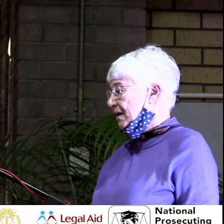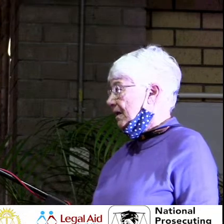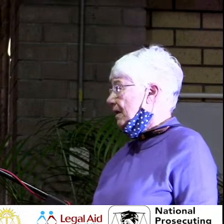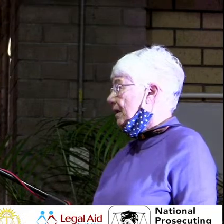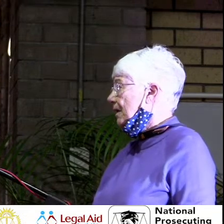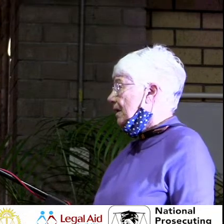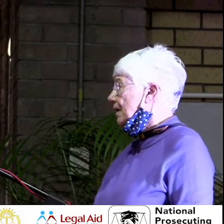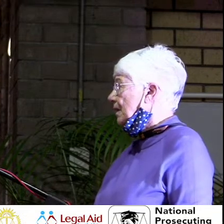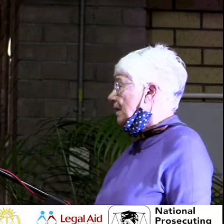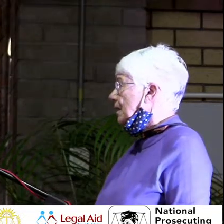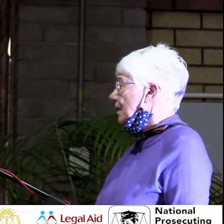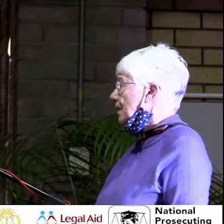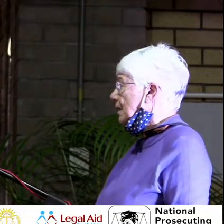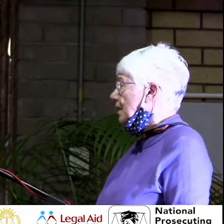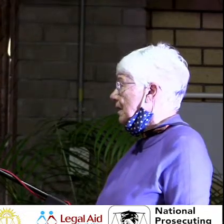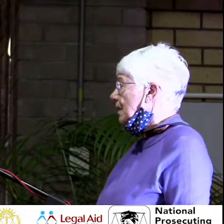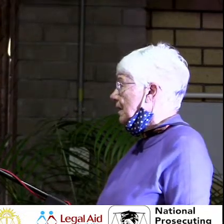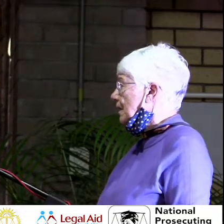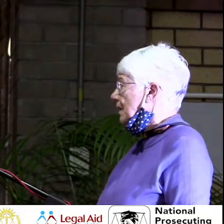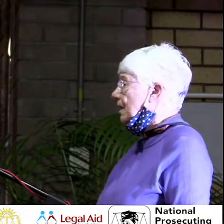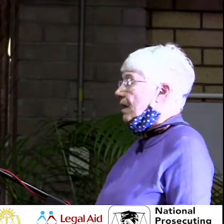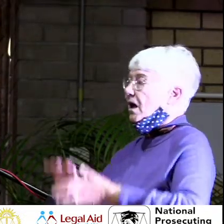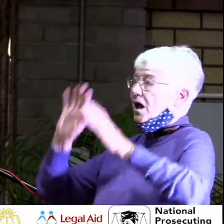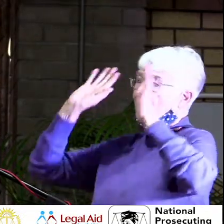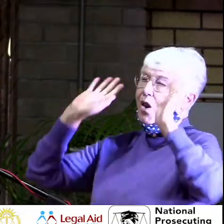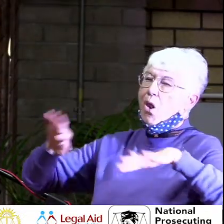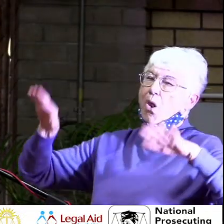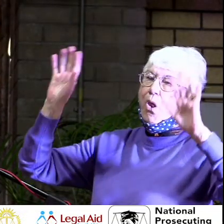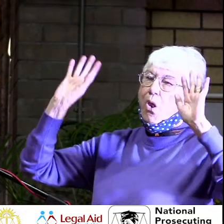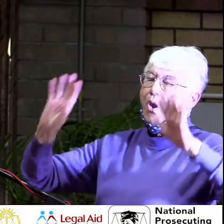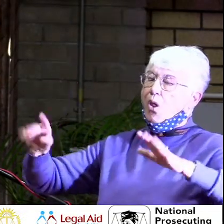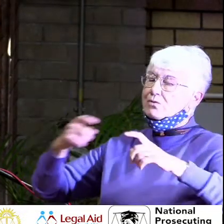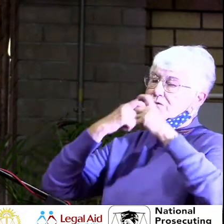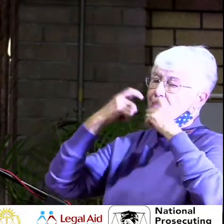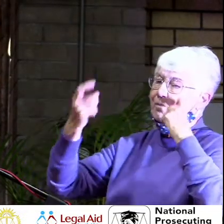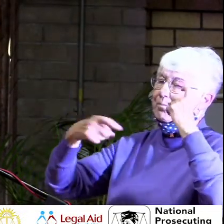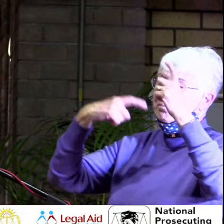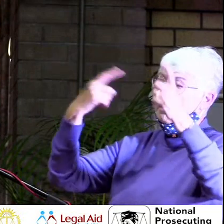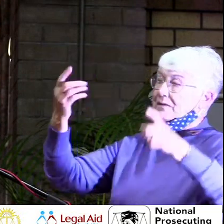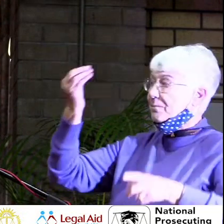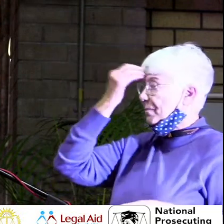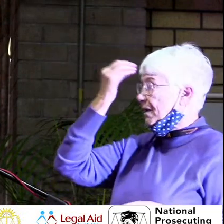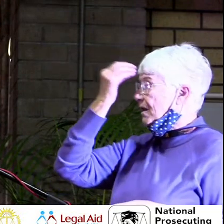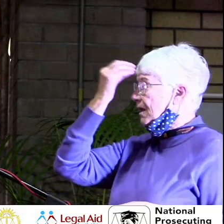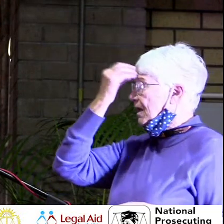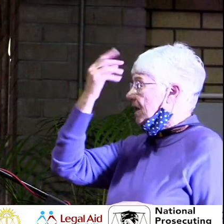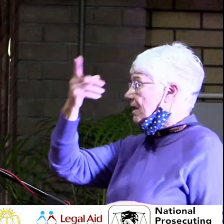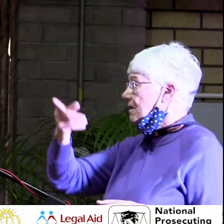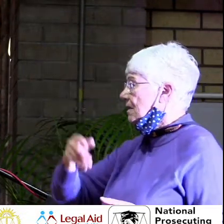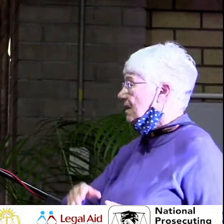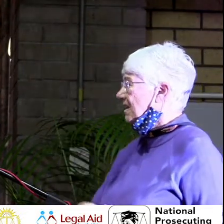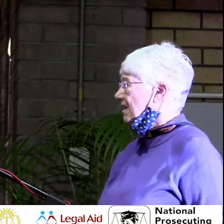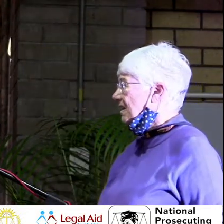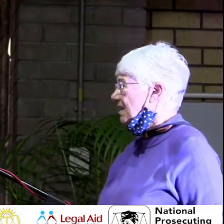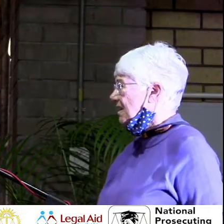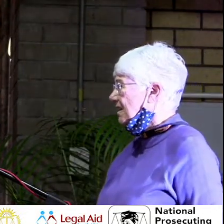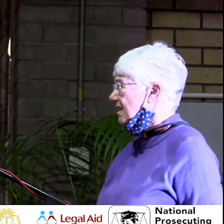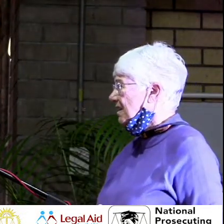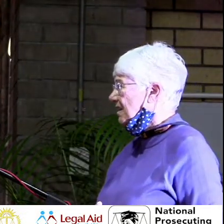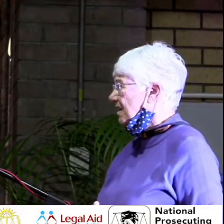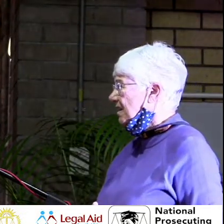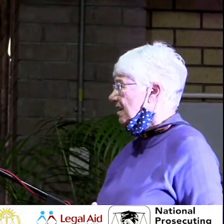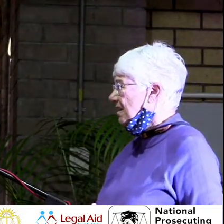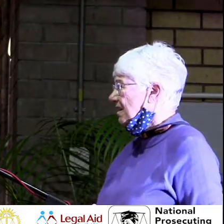of complaints about the police, we're going to have the general and I think social